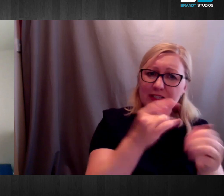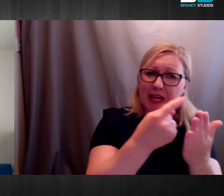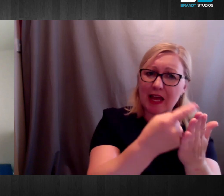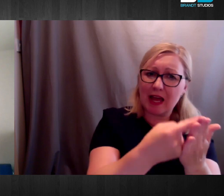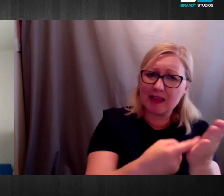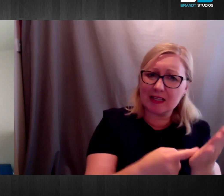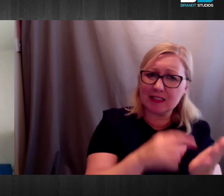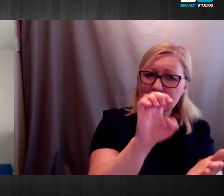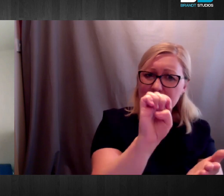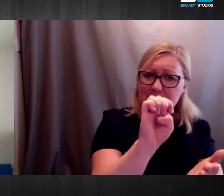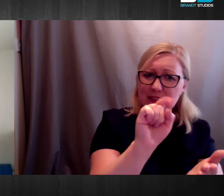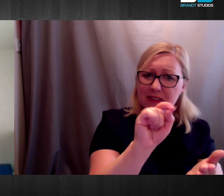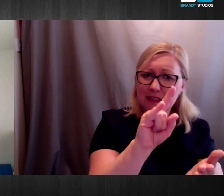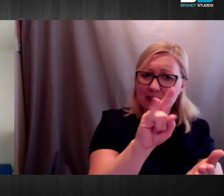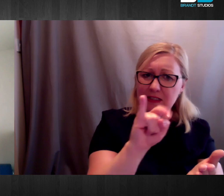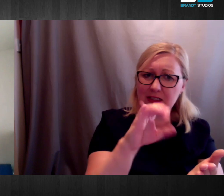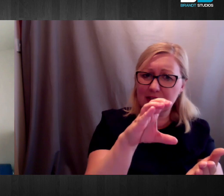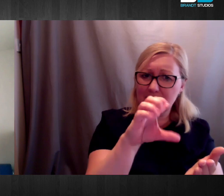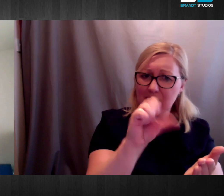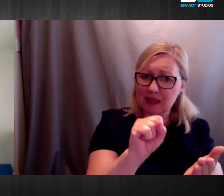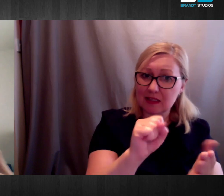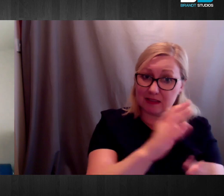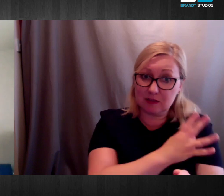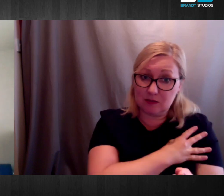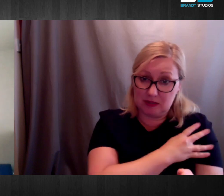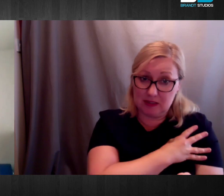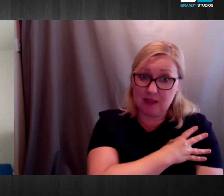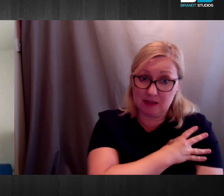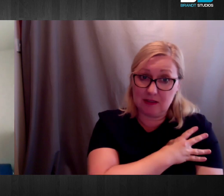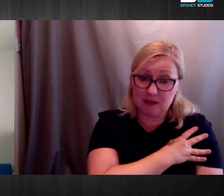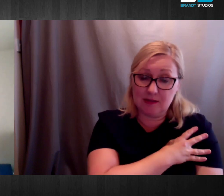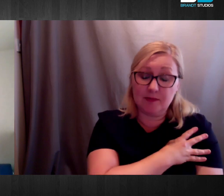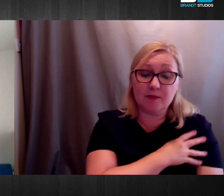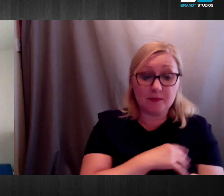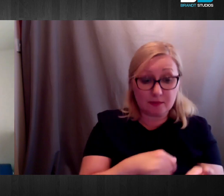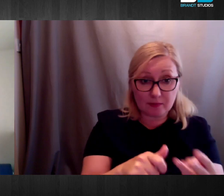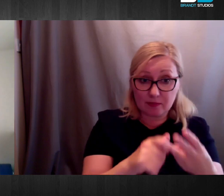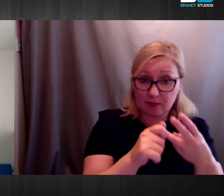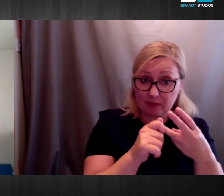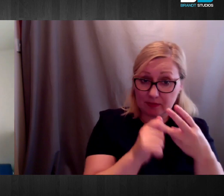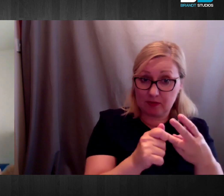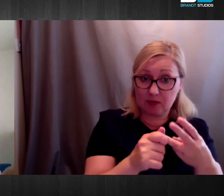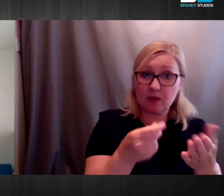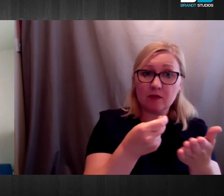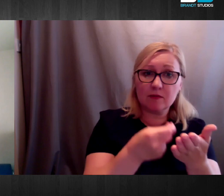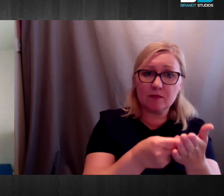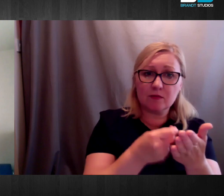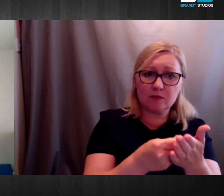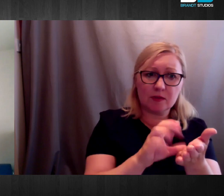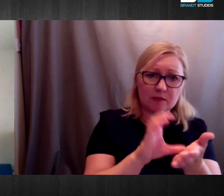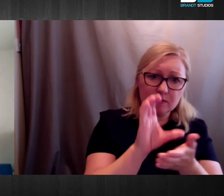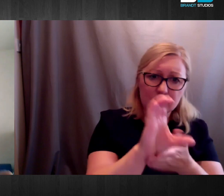are funding two very large clinical trials where Ireland